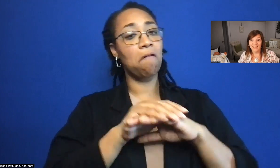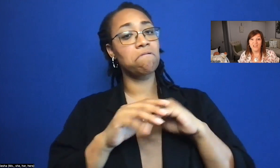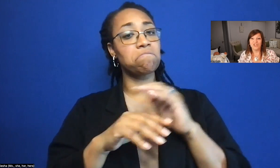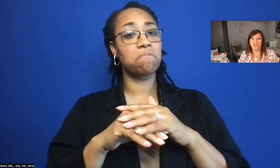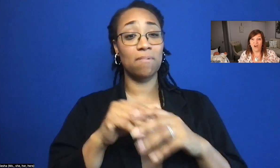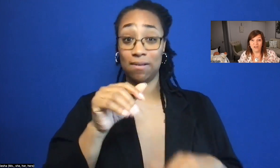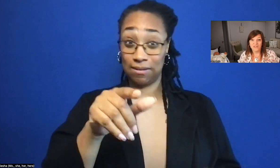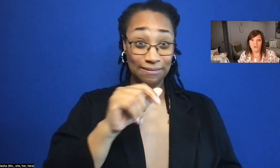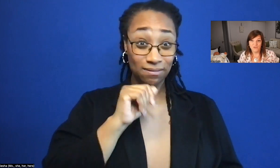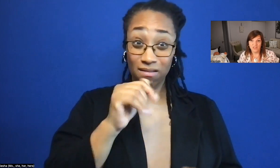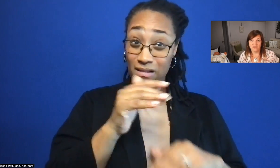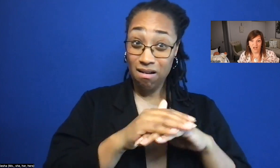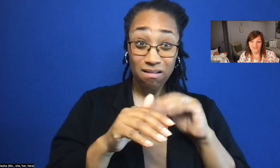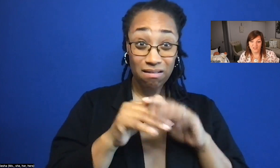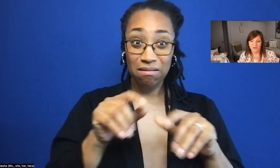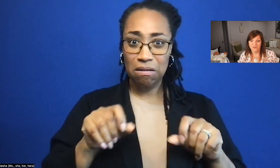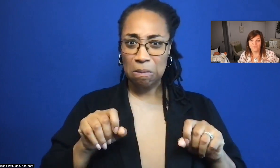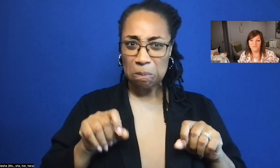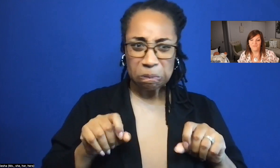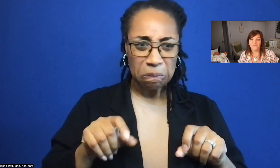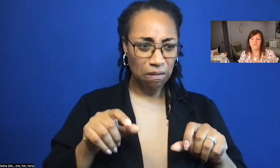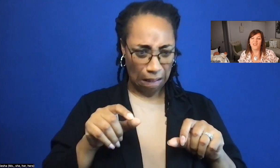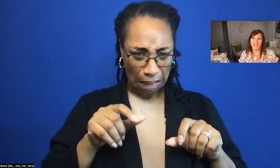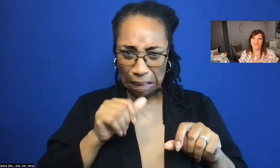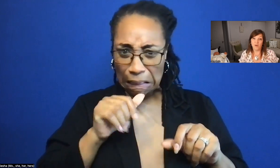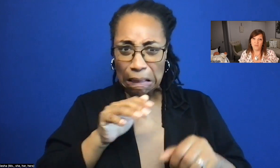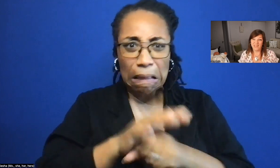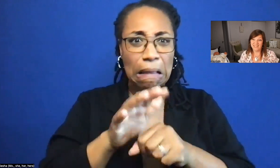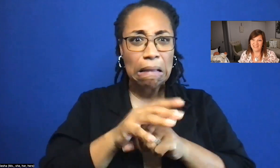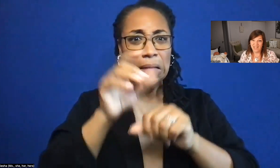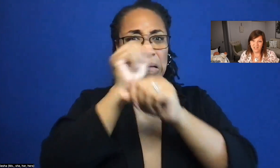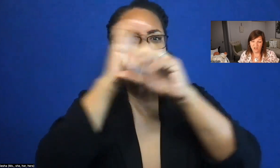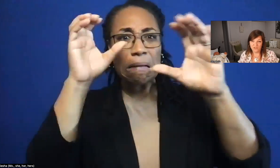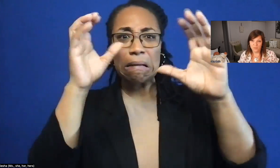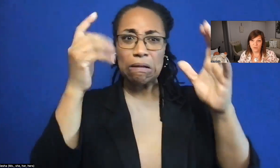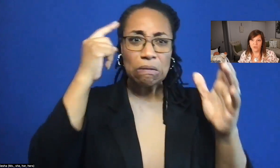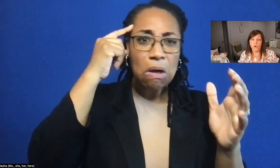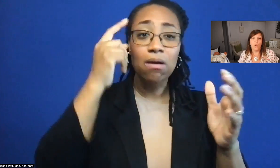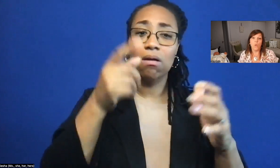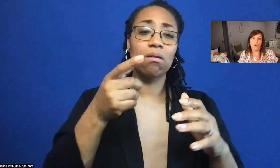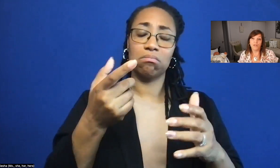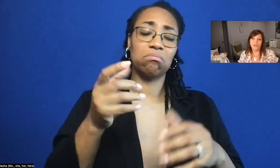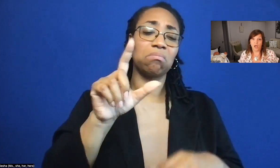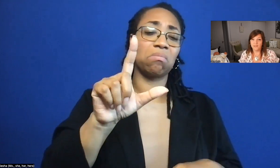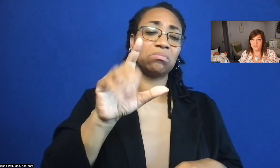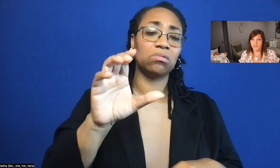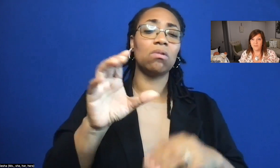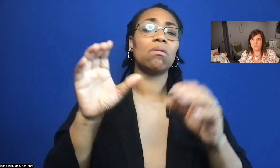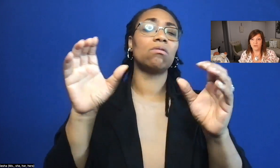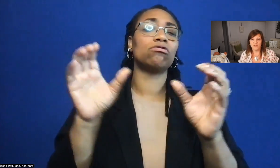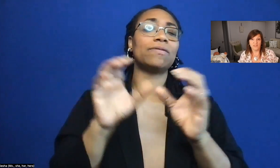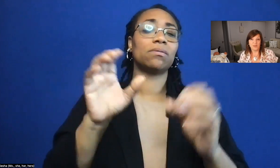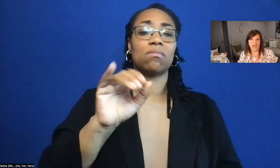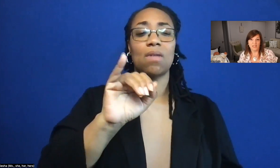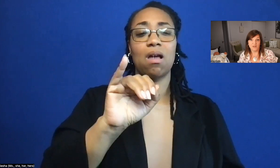Pumping should also feel comfortable. If pumping is not comfortable or you're not seeing the